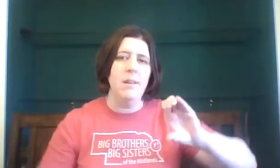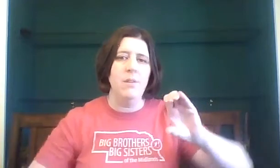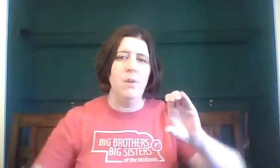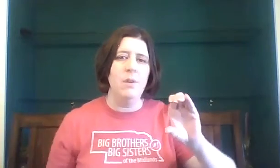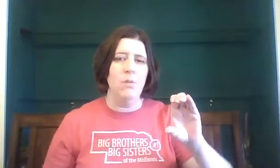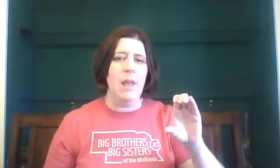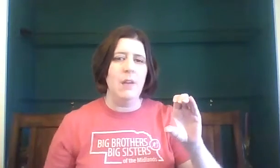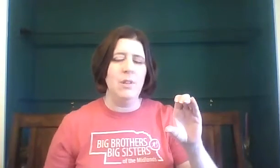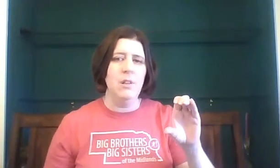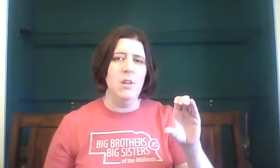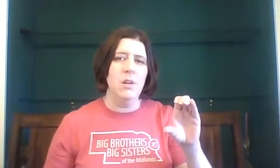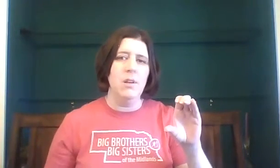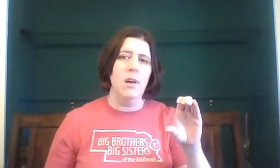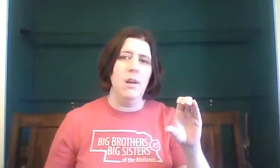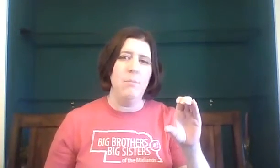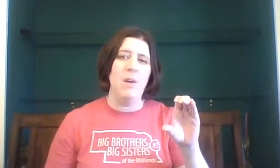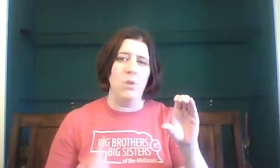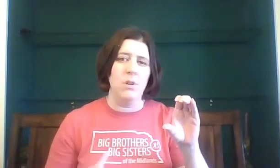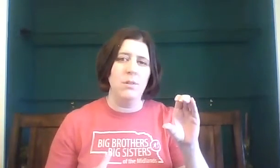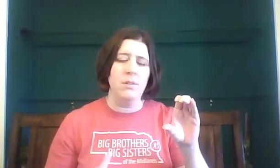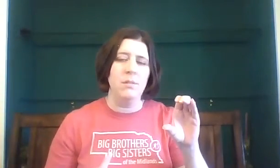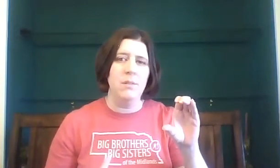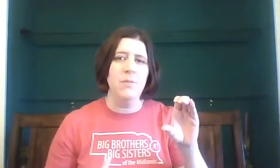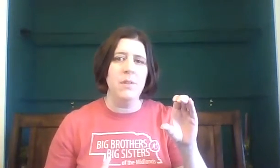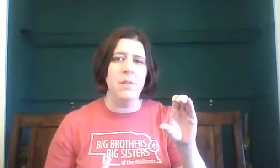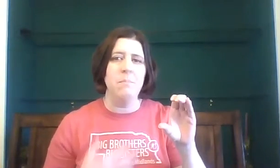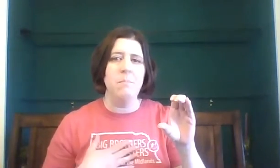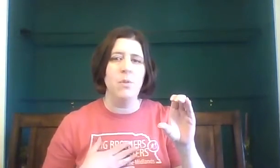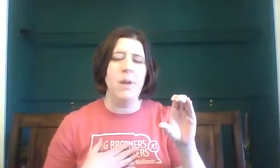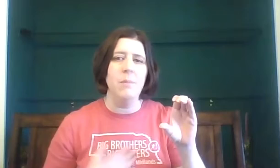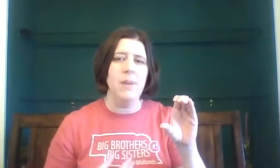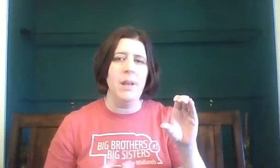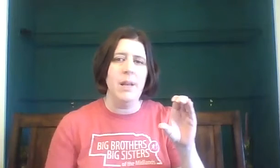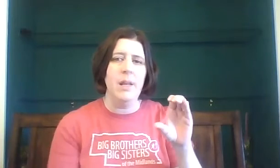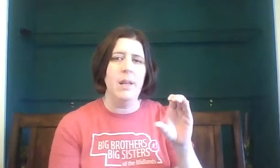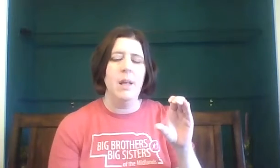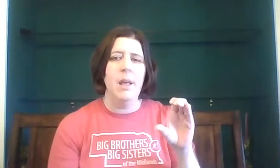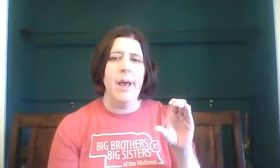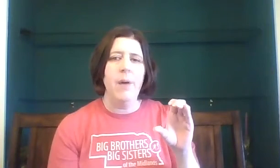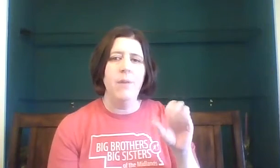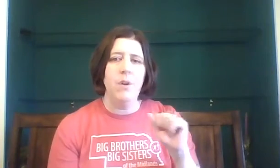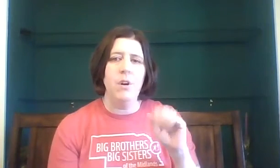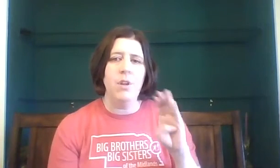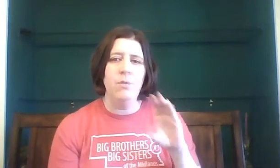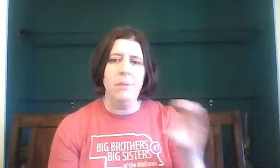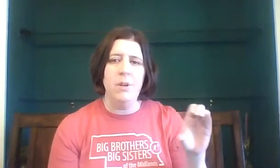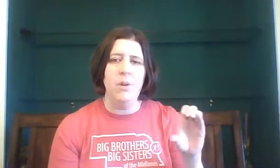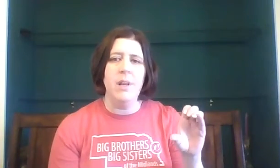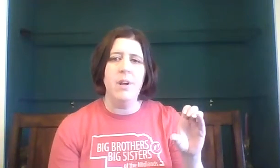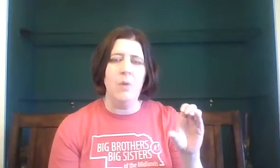So it will actually look backwards, different than the way I'm signing it. However, you will be doing it